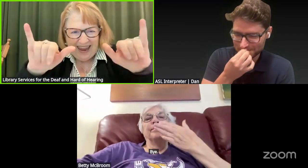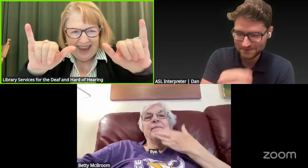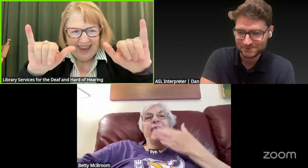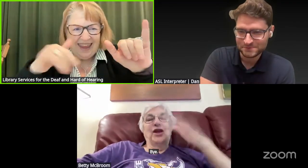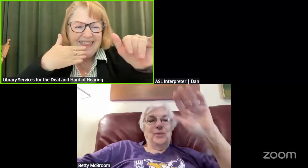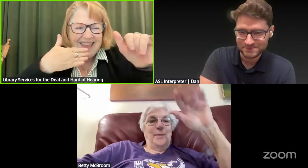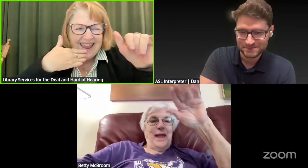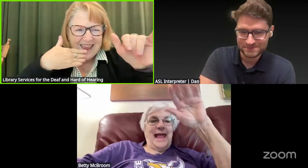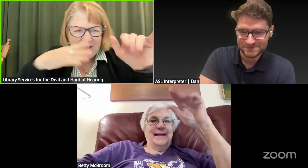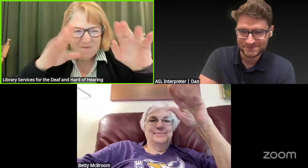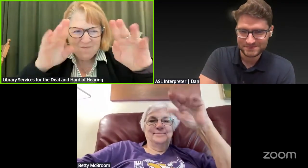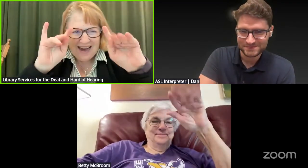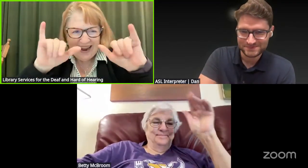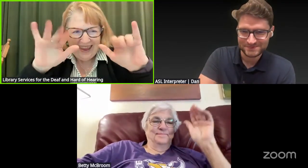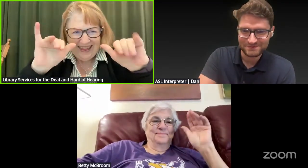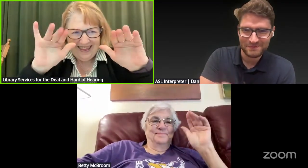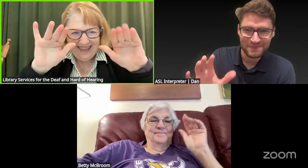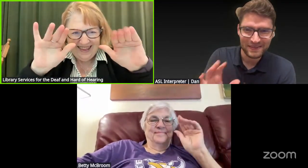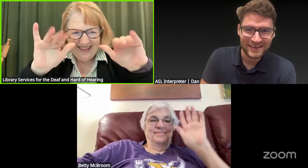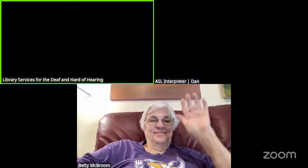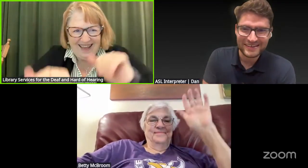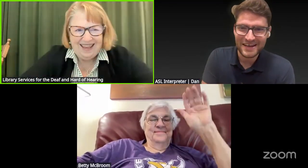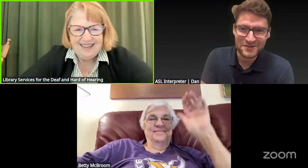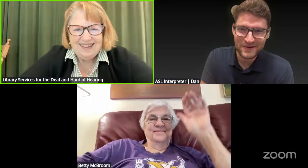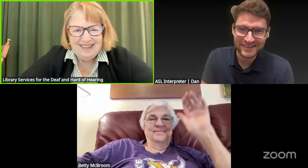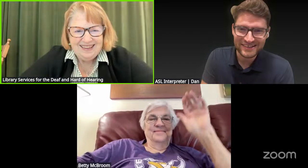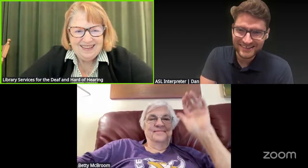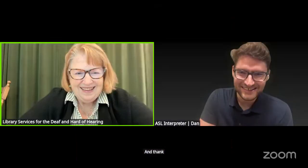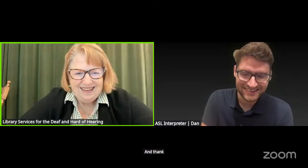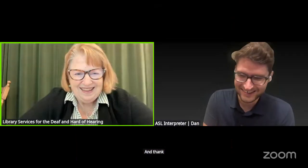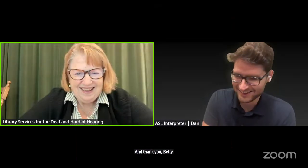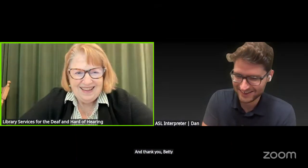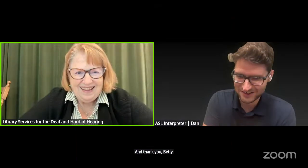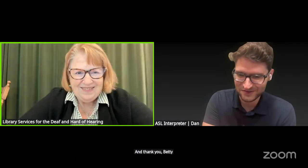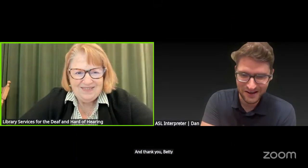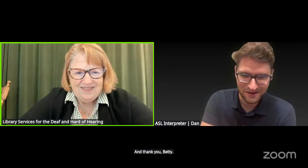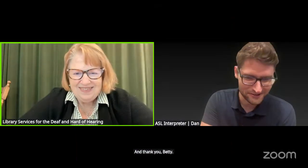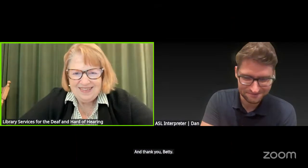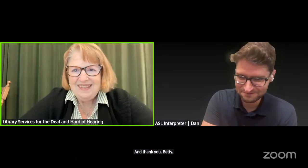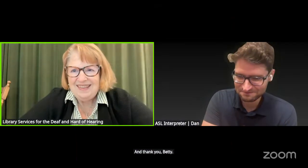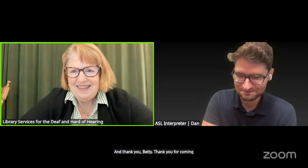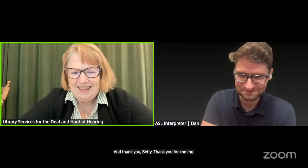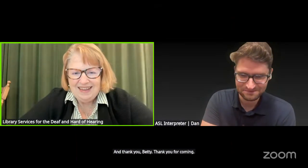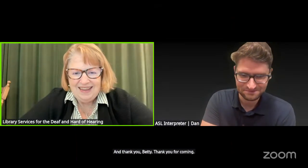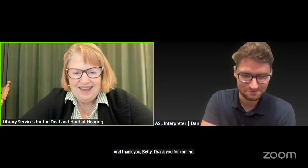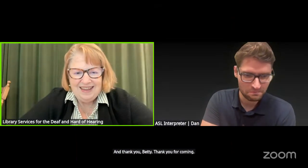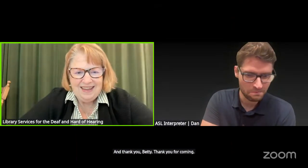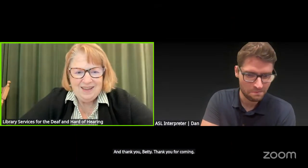And thank you, Betty. Thank you for coming.